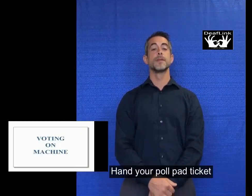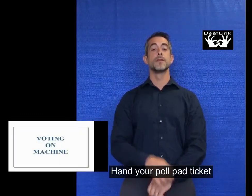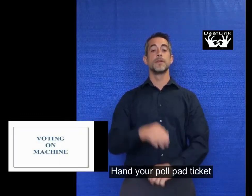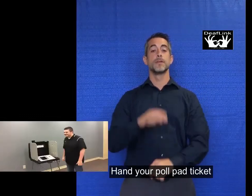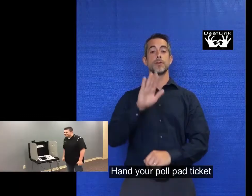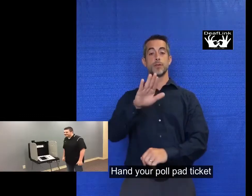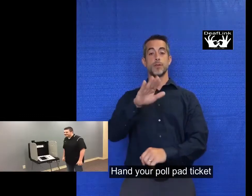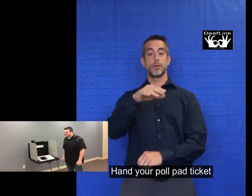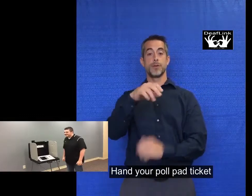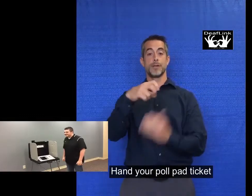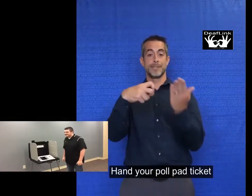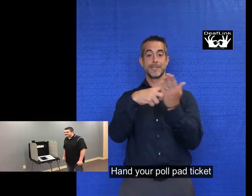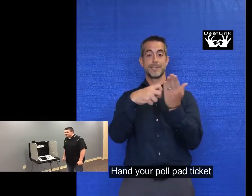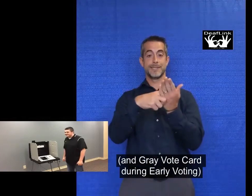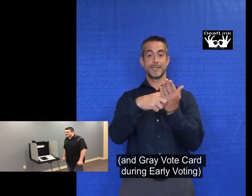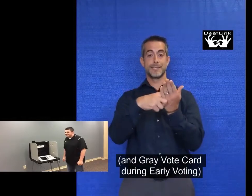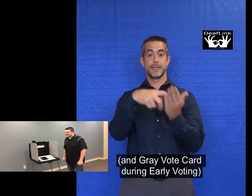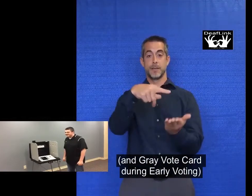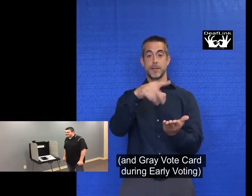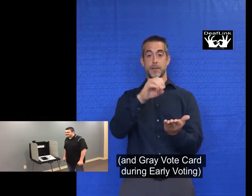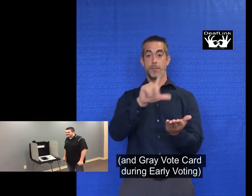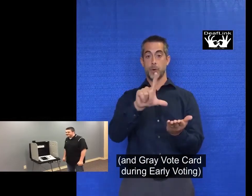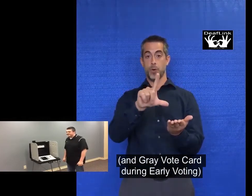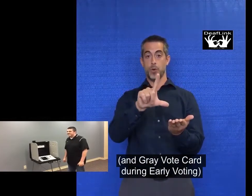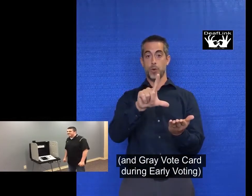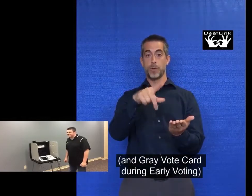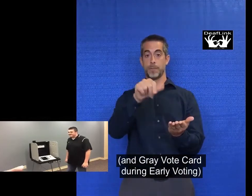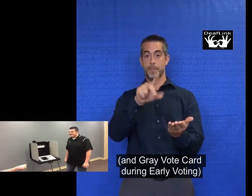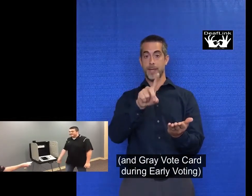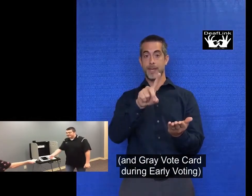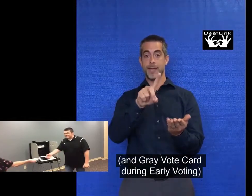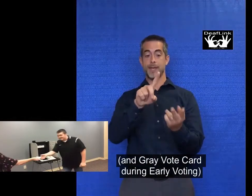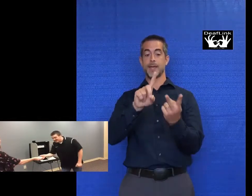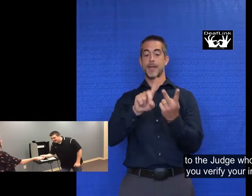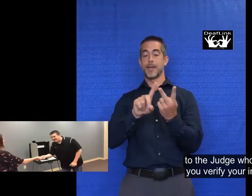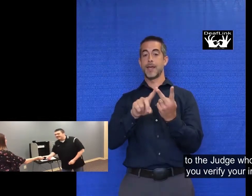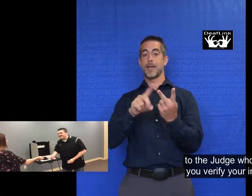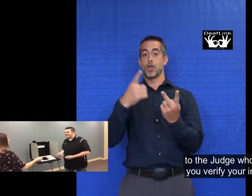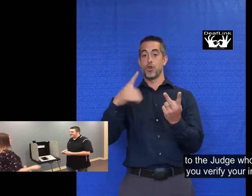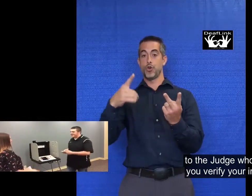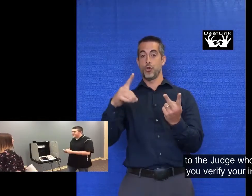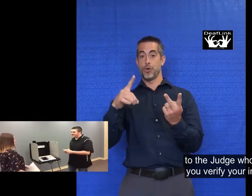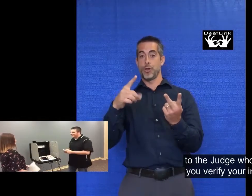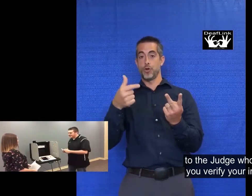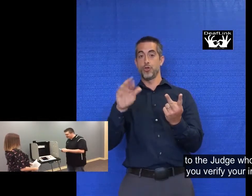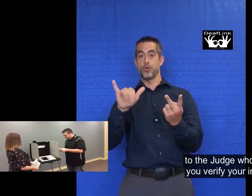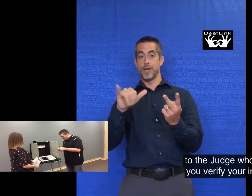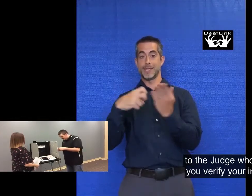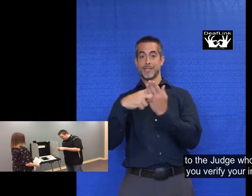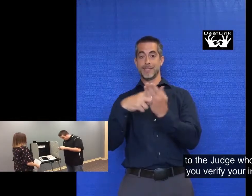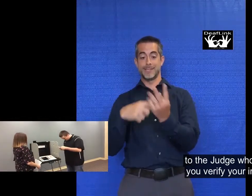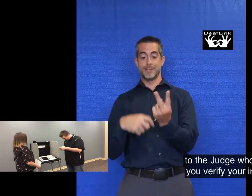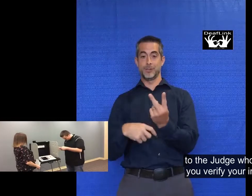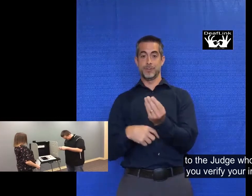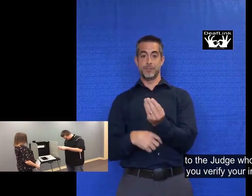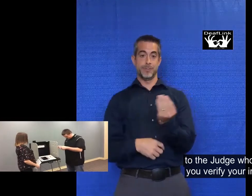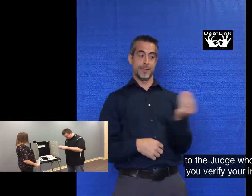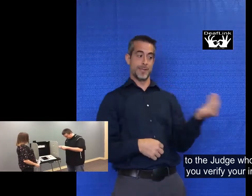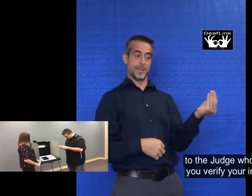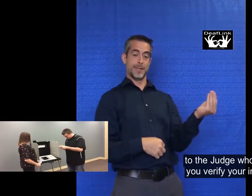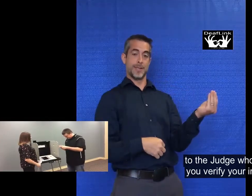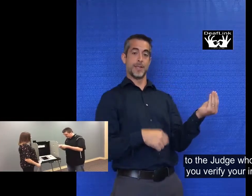Hand your poll pad ticket and the gray vote card during early voting to the judge, who will have you verify